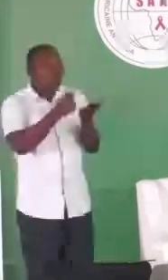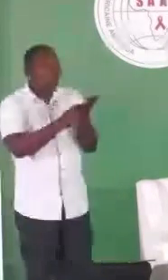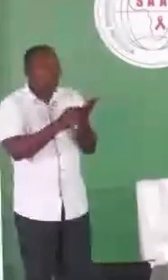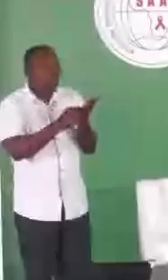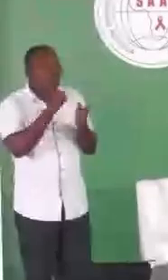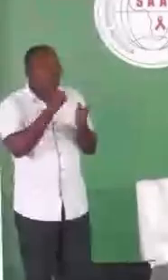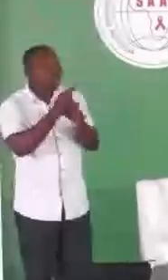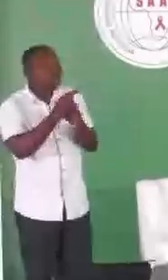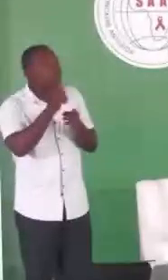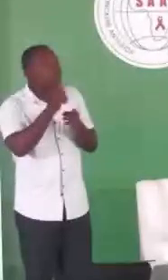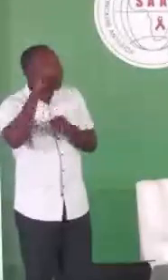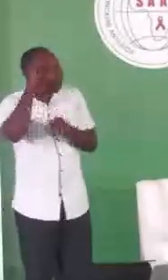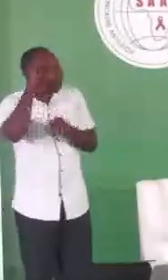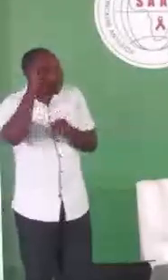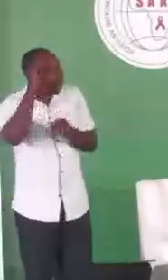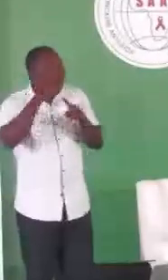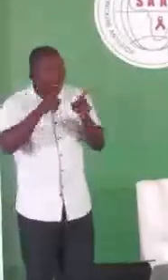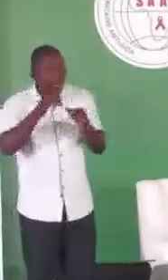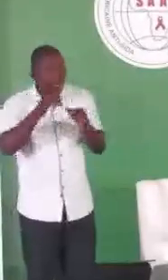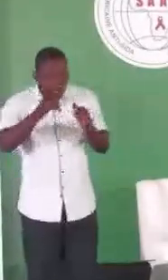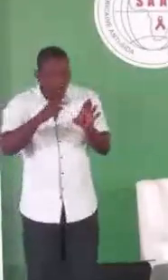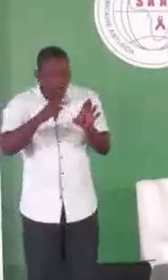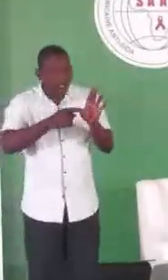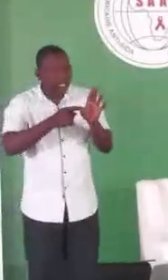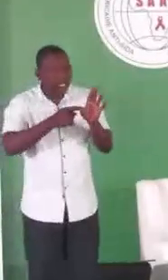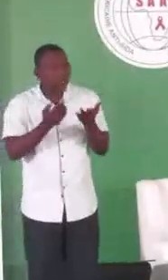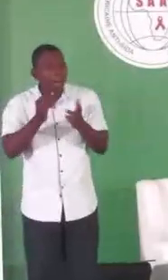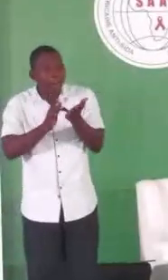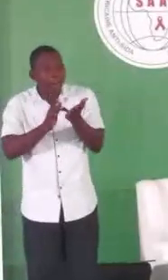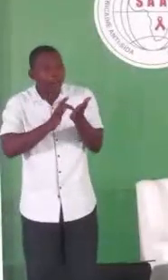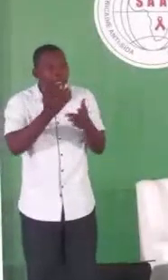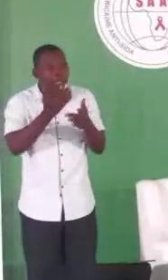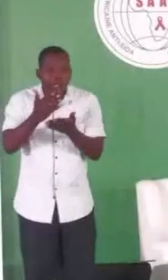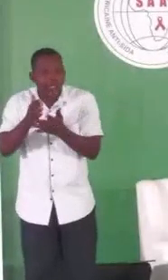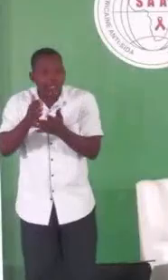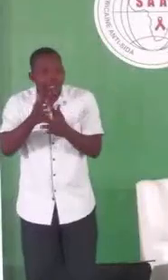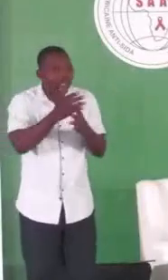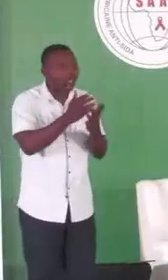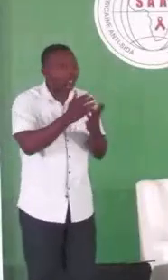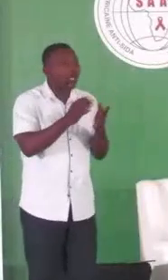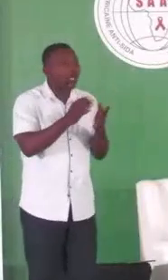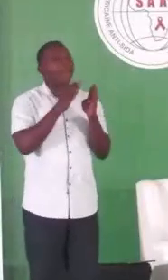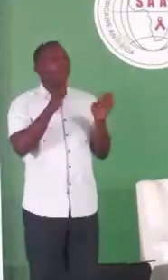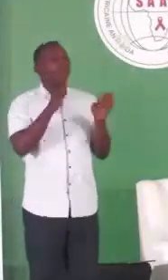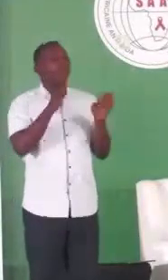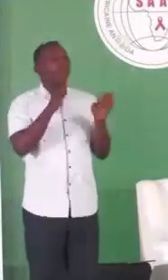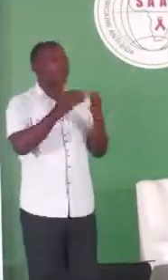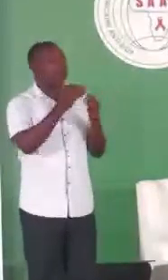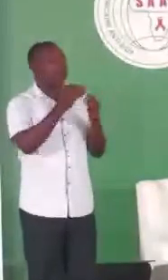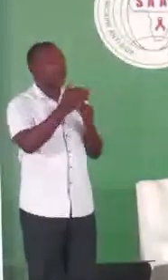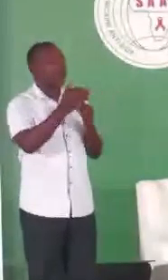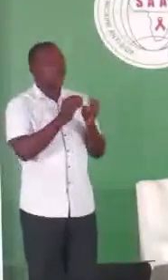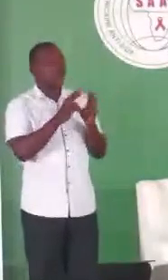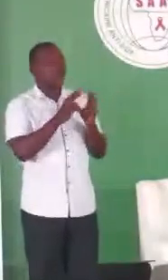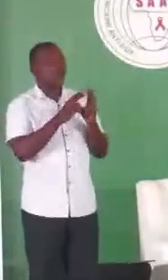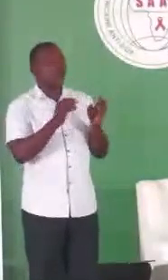adult population, they also started vaccination of adults. So that was a big step forward. And we're so proud and happy